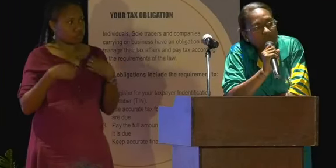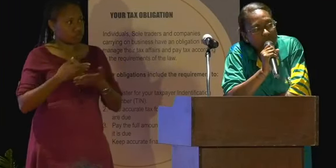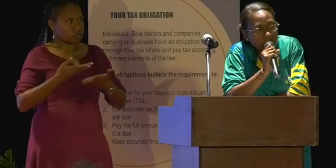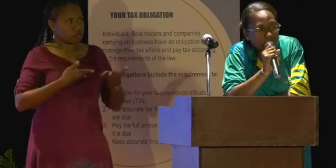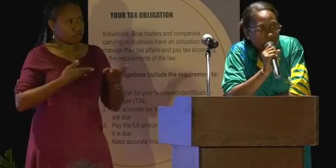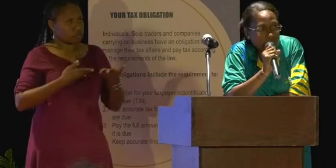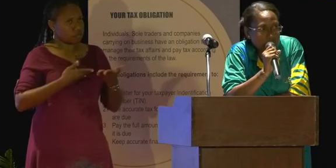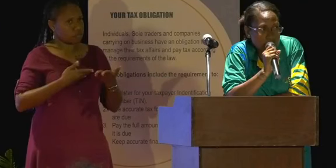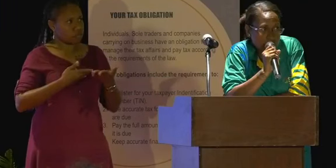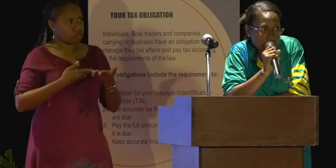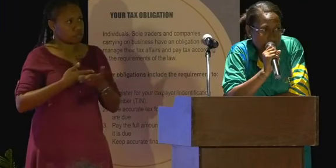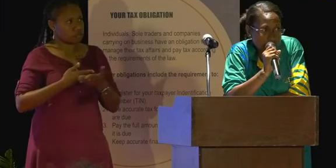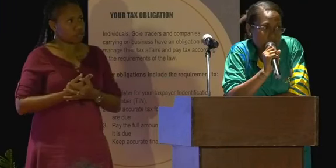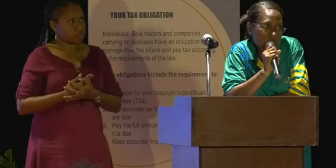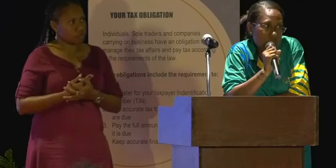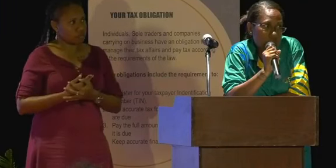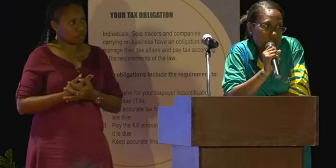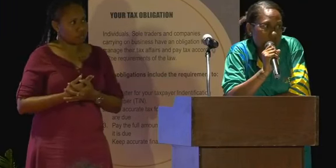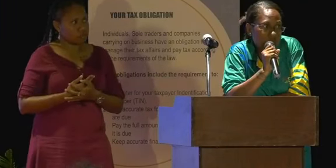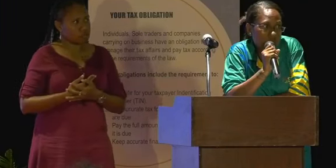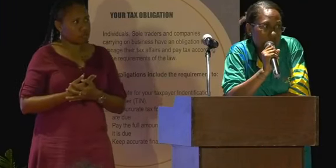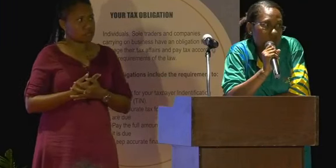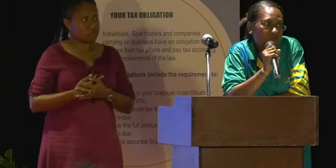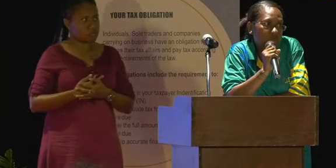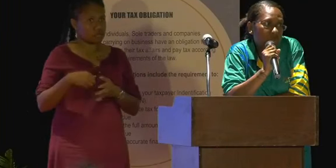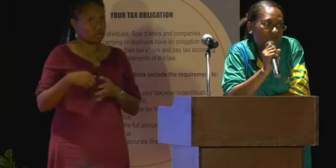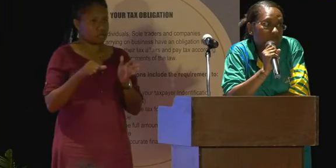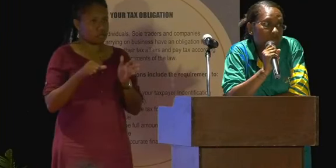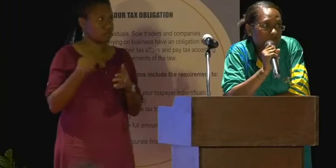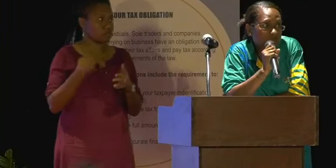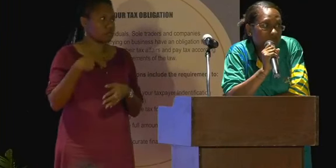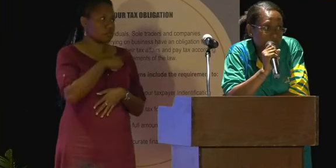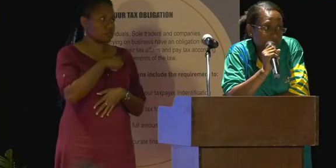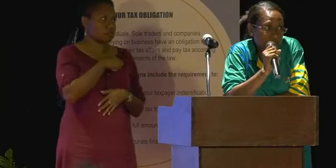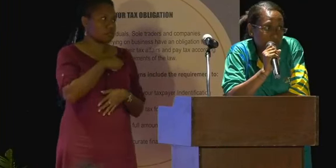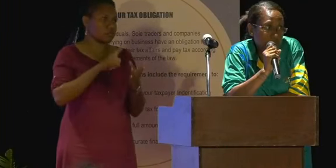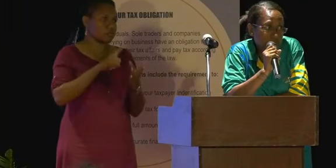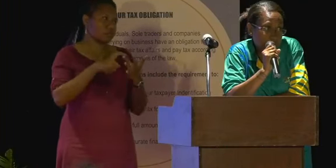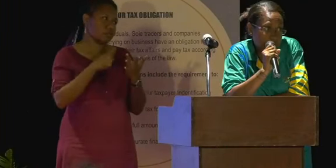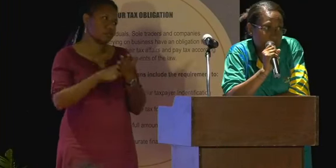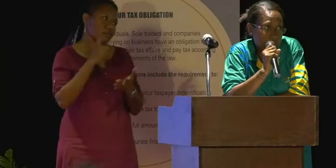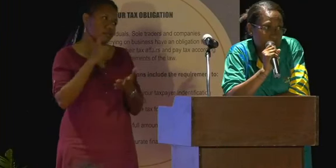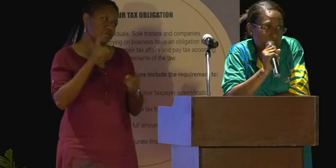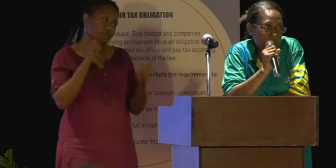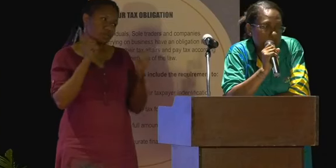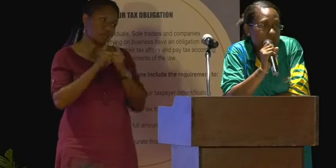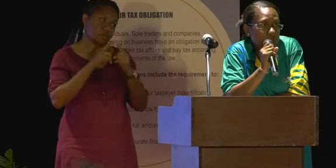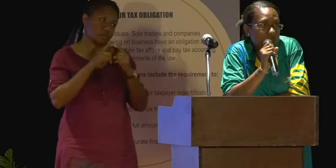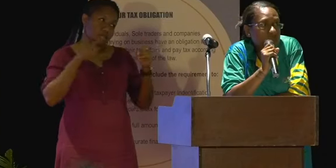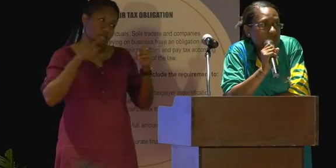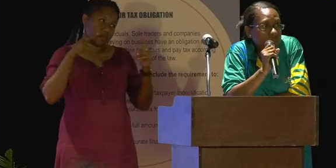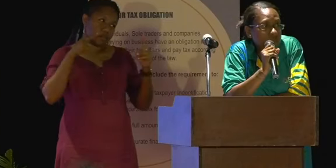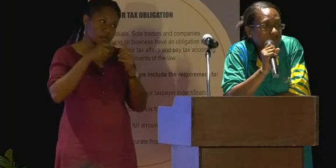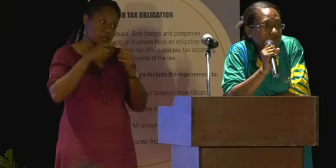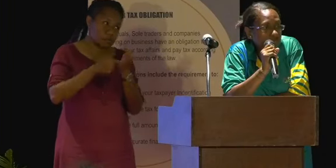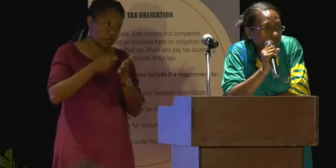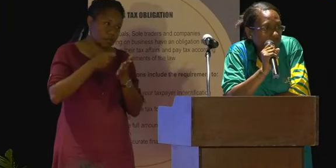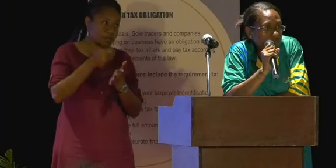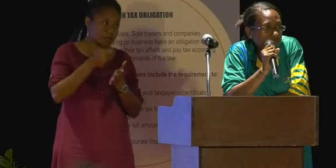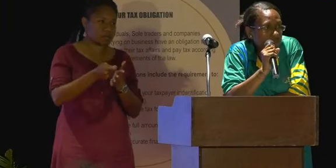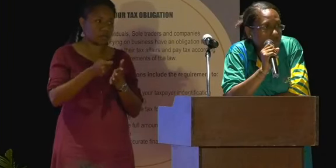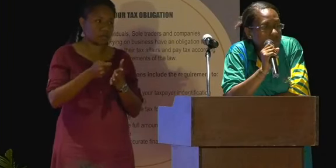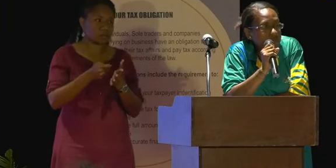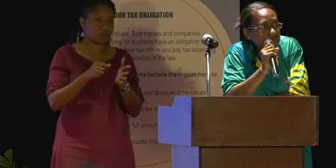it will be an inconvenience to us trying to meet your targets for payment. In any case, you keep